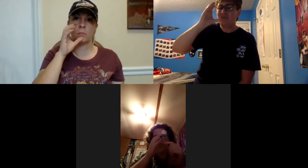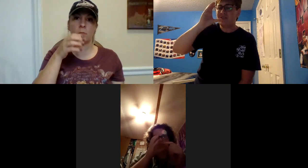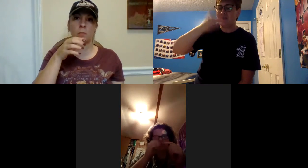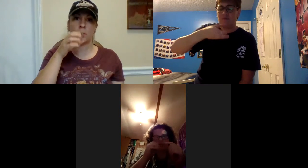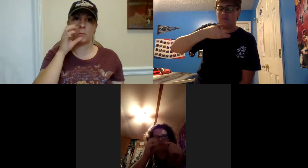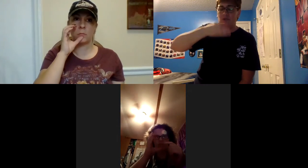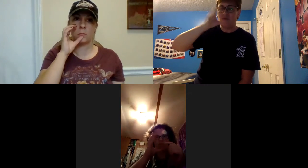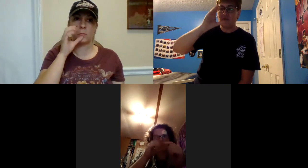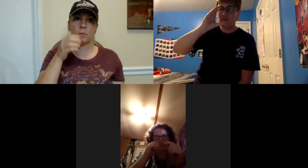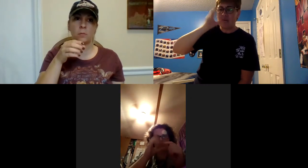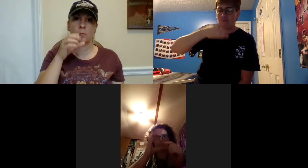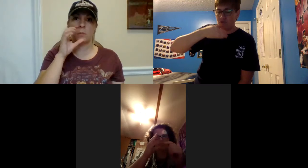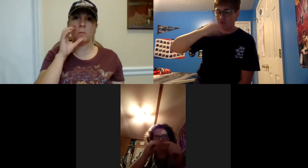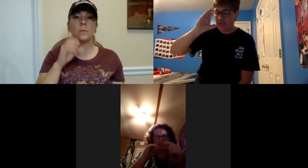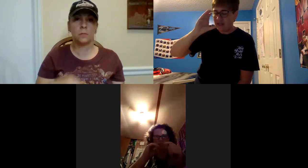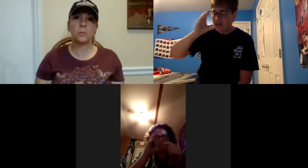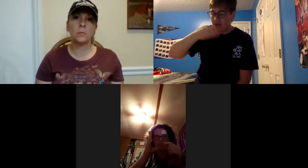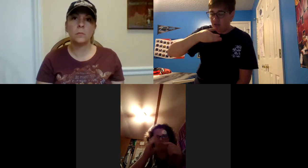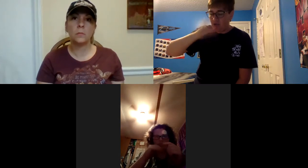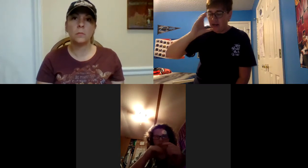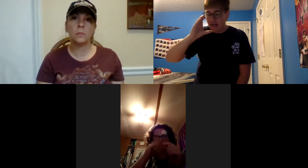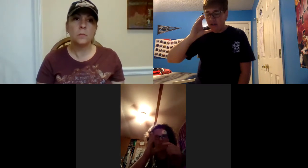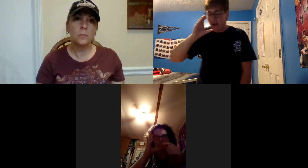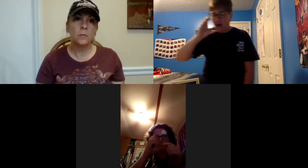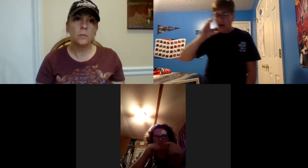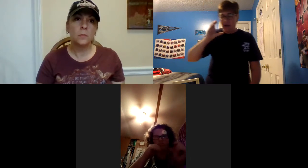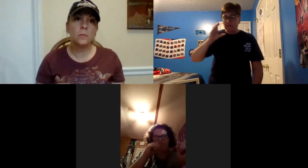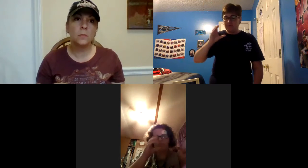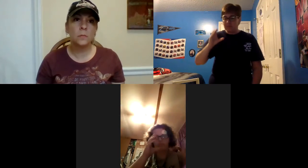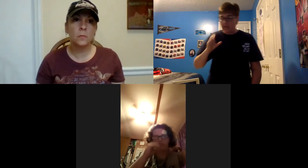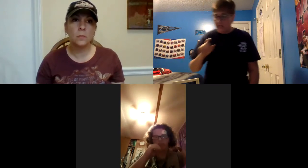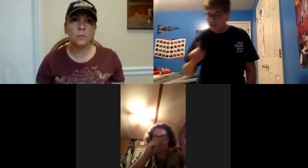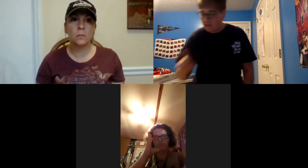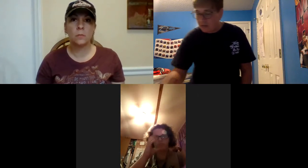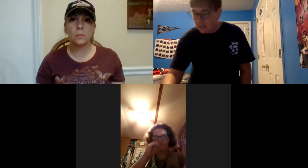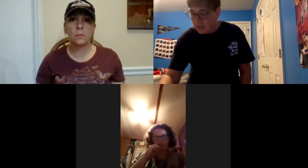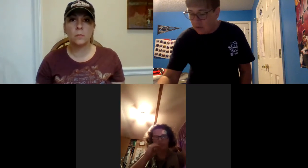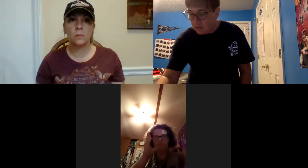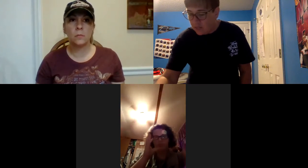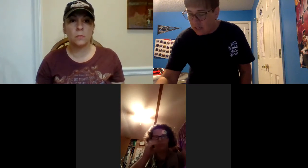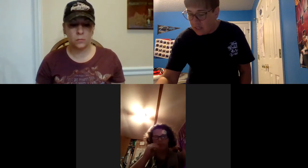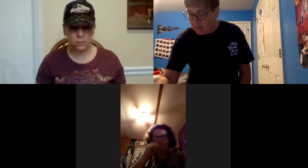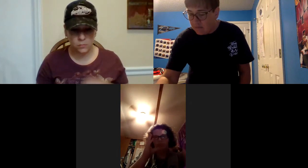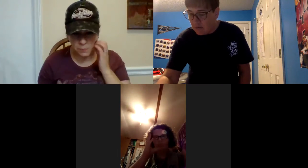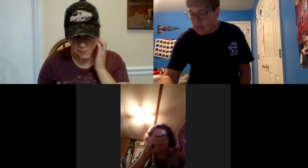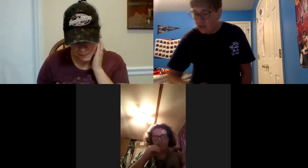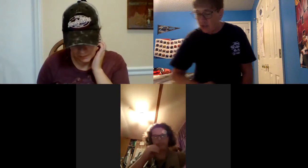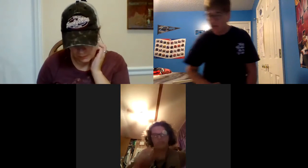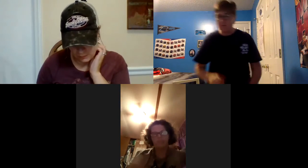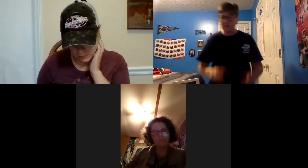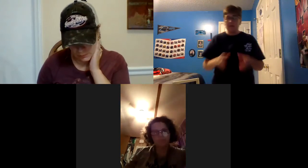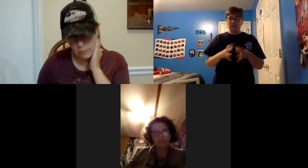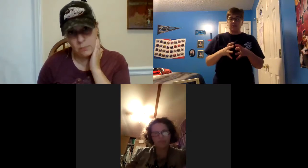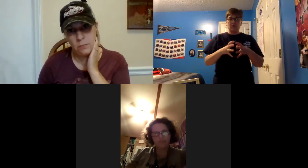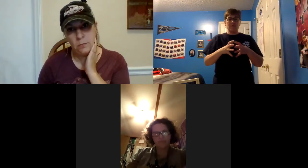it's just the universal sign for drink. You drank, and I don't think we did much.